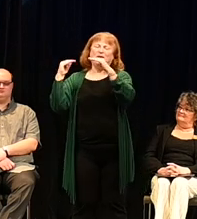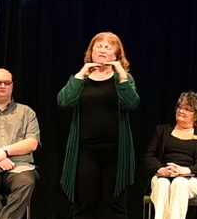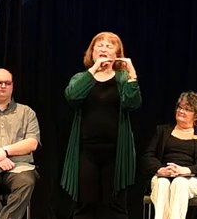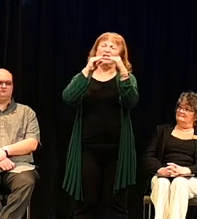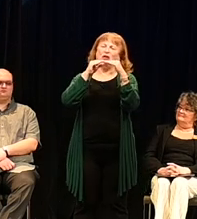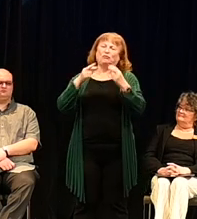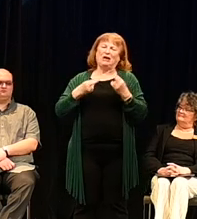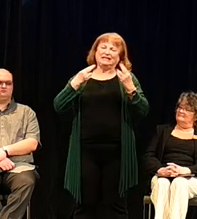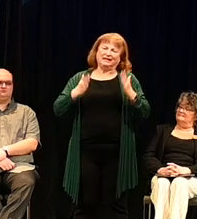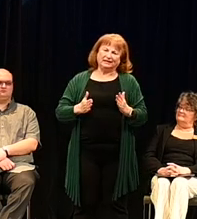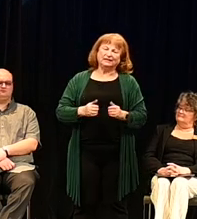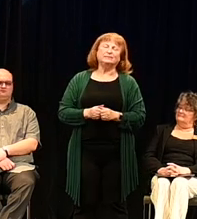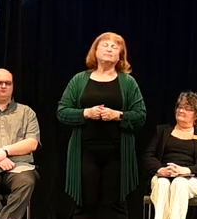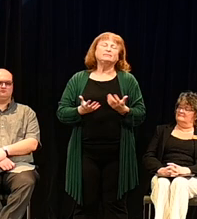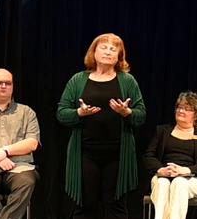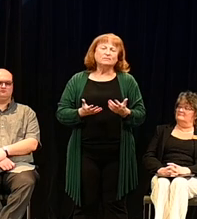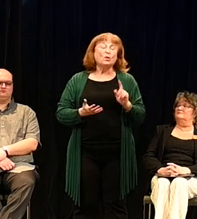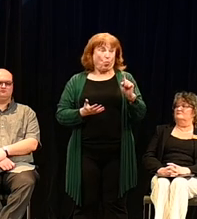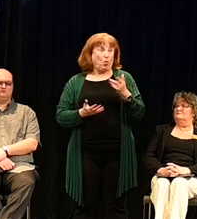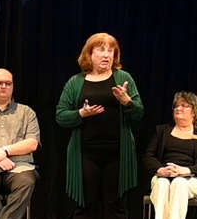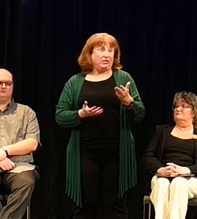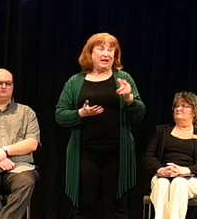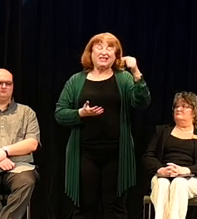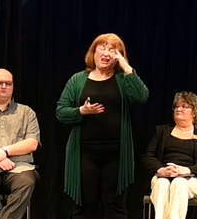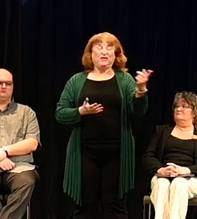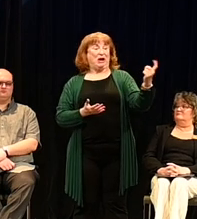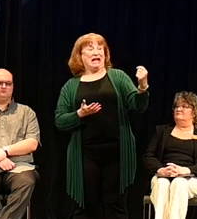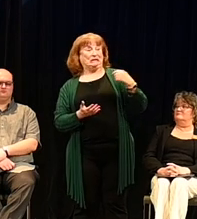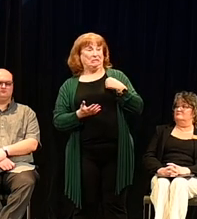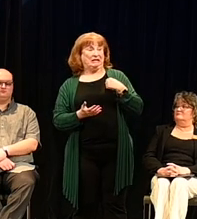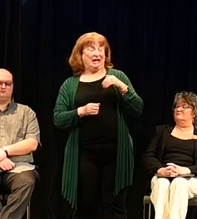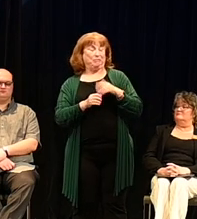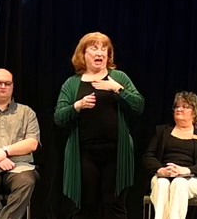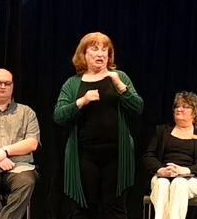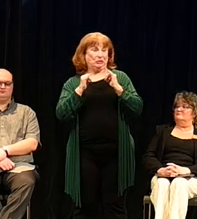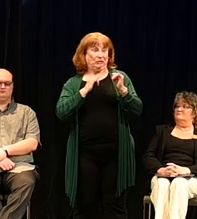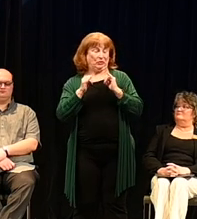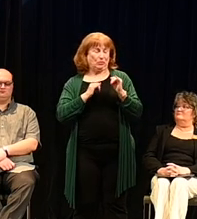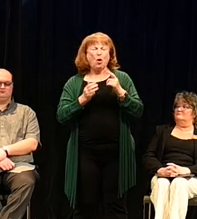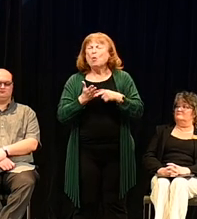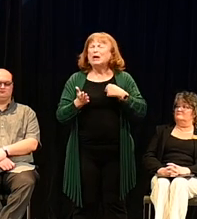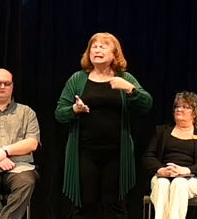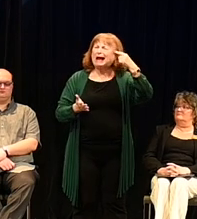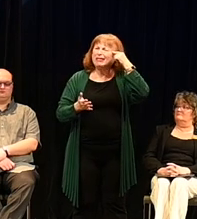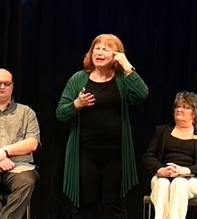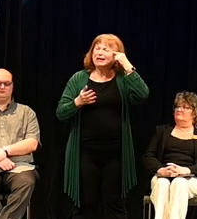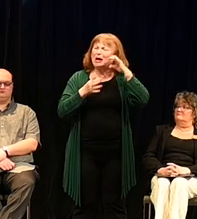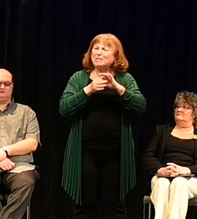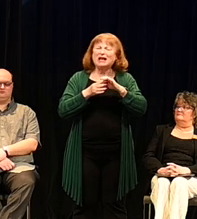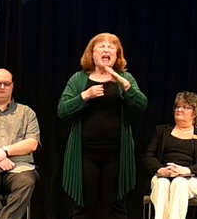fellow residents. And one of the things the governor asked me about in the interview was, what did I think